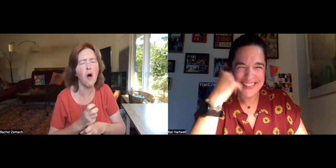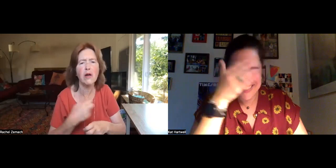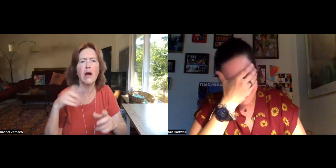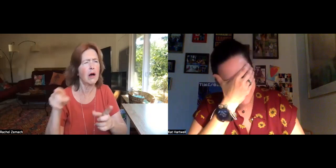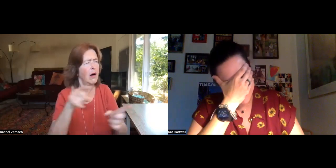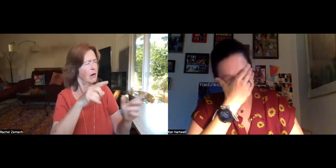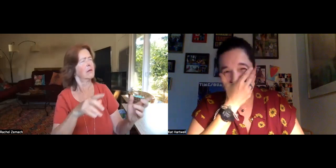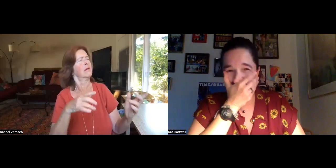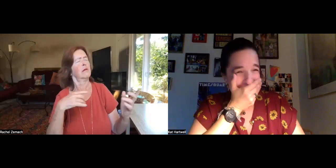my heart.